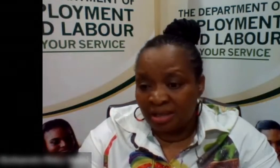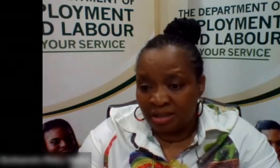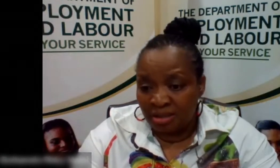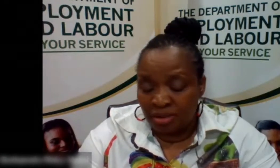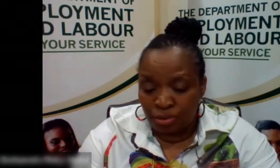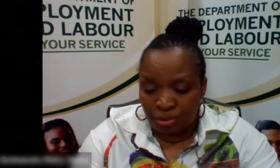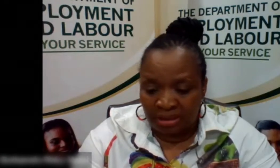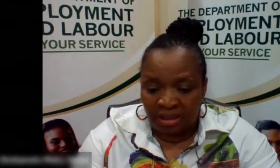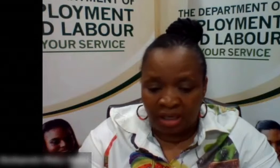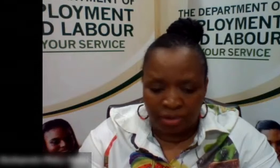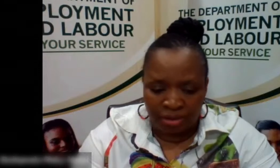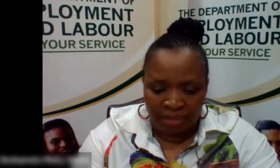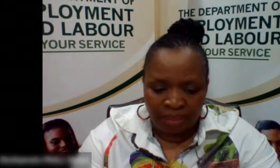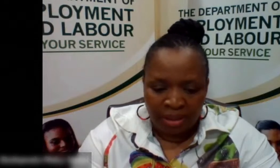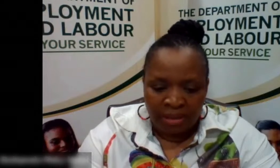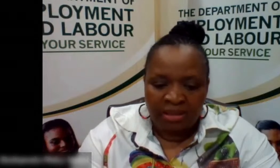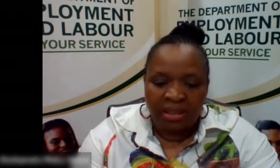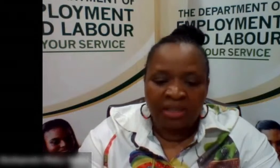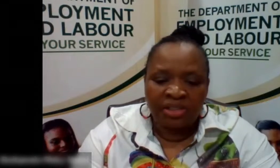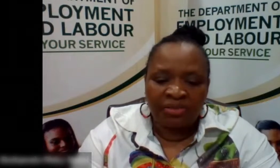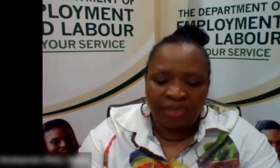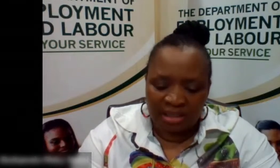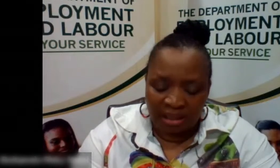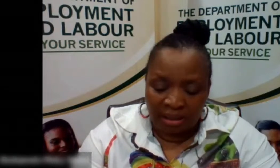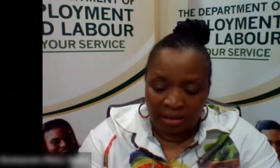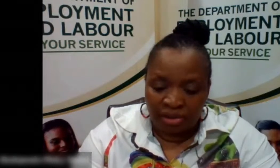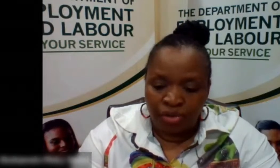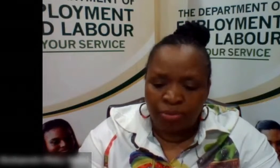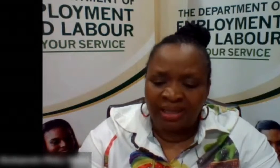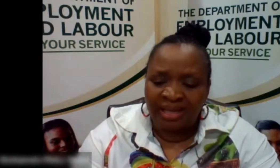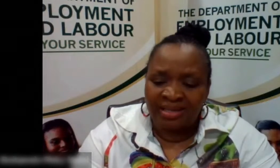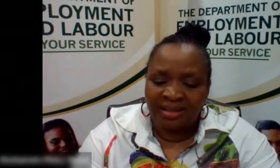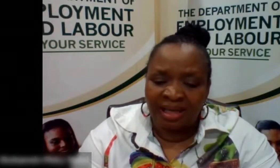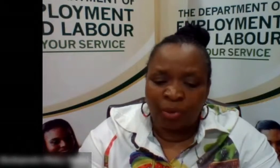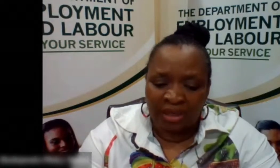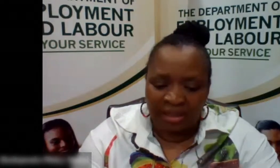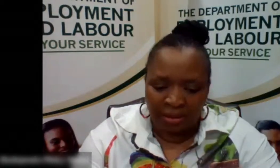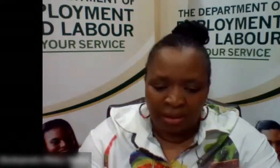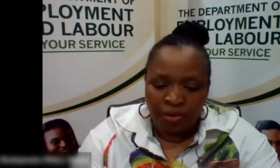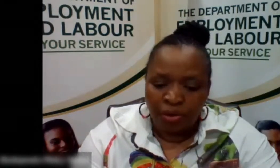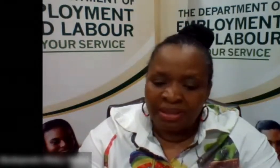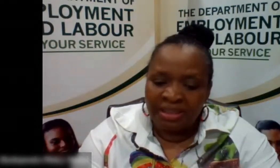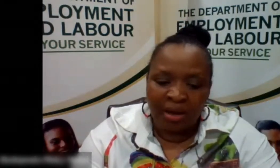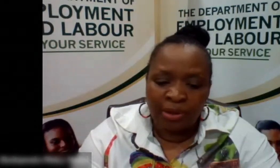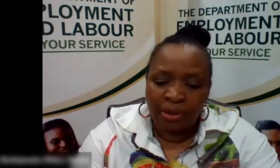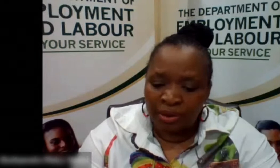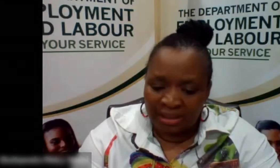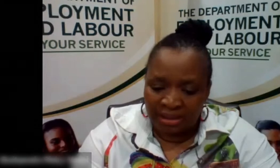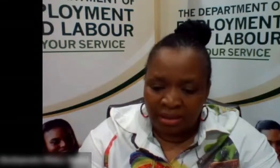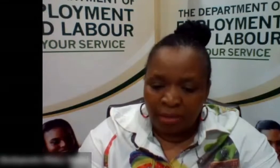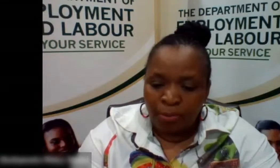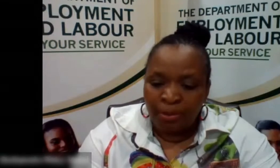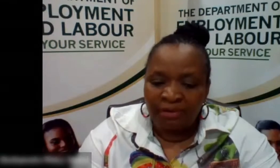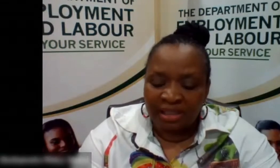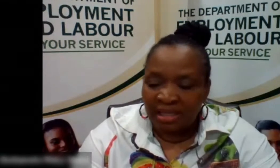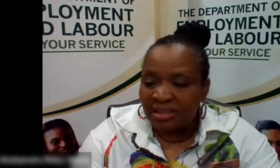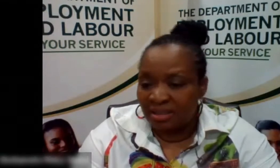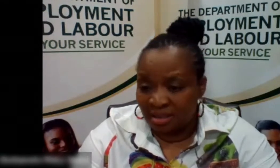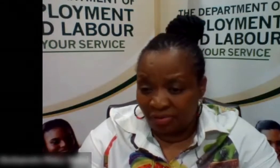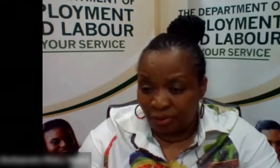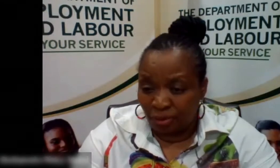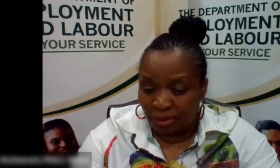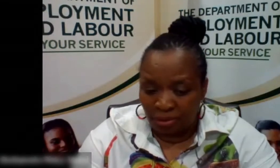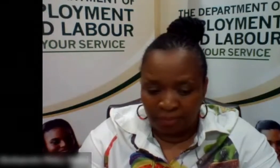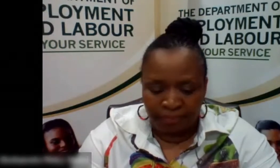add to the chaos. The sketch is very scary, dehumanizing and worrying. No matter how we look at it, we have created